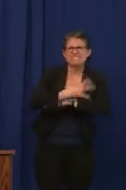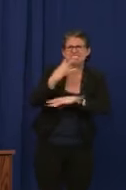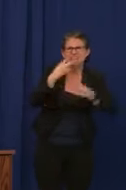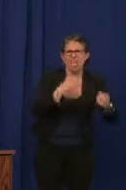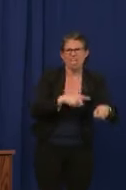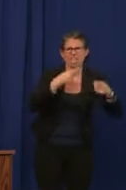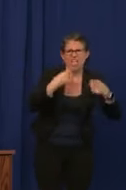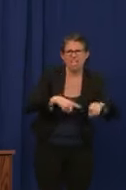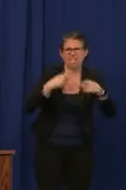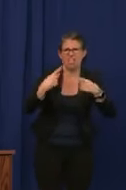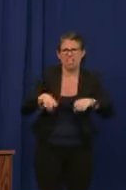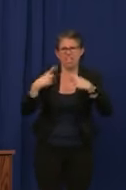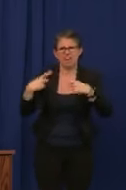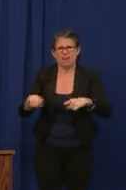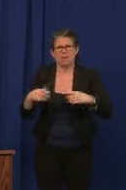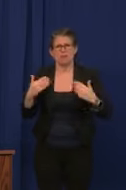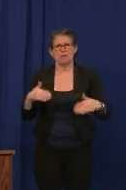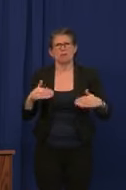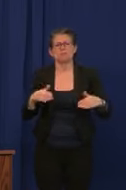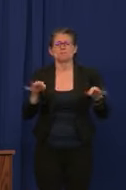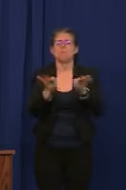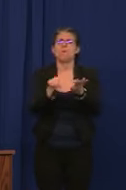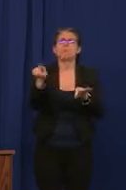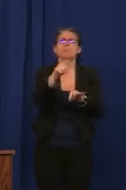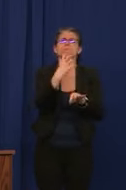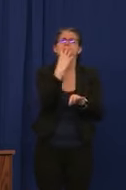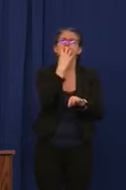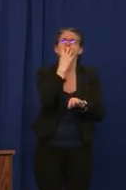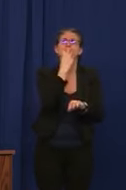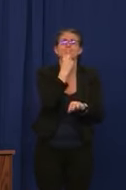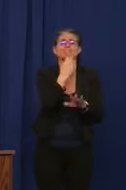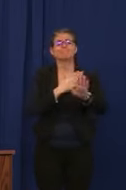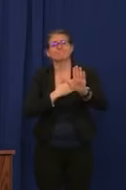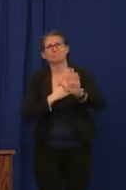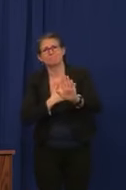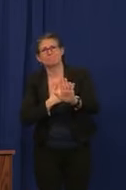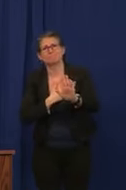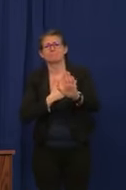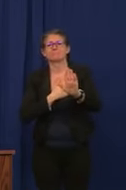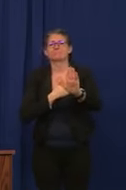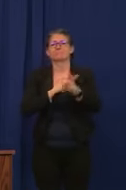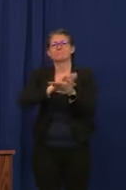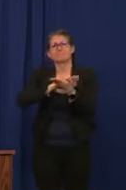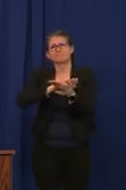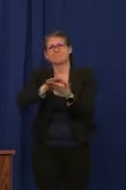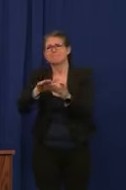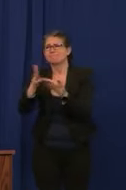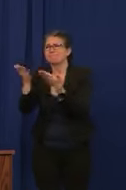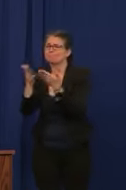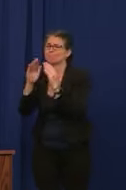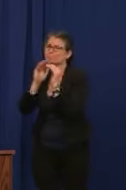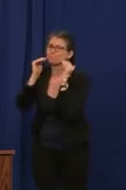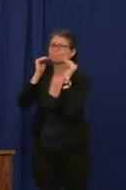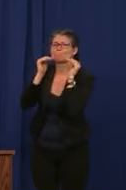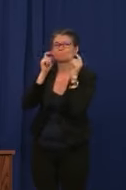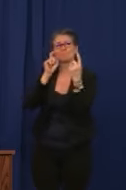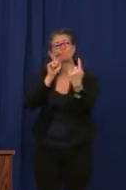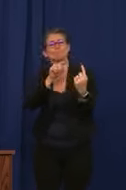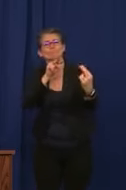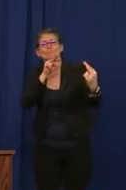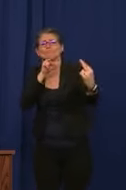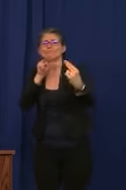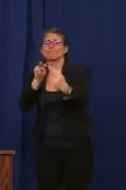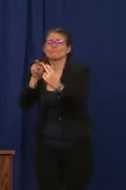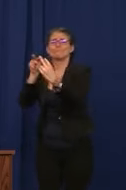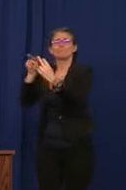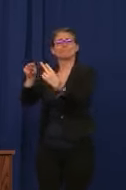hug your kids, have courage, be patient, stay the course, do your part,